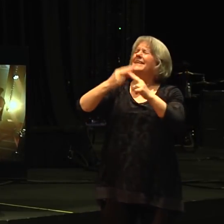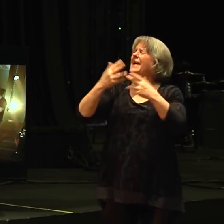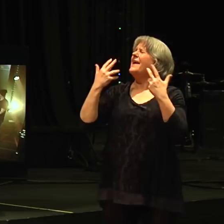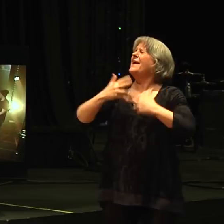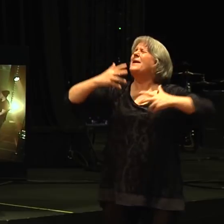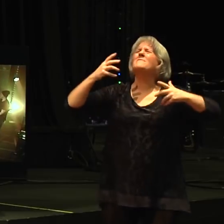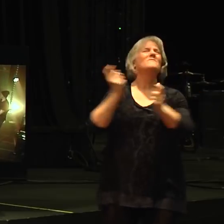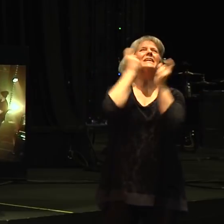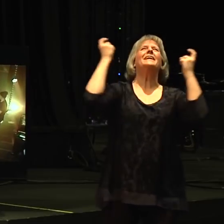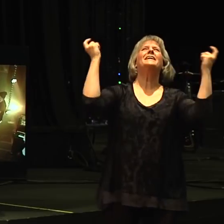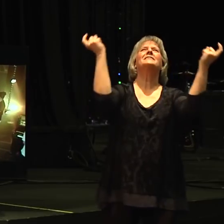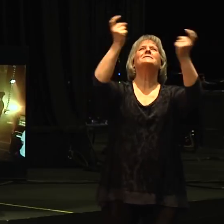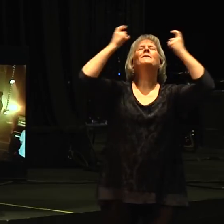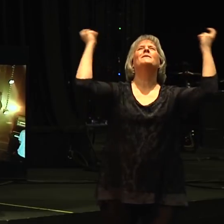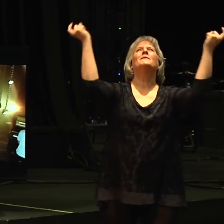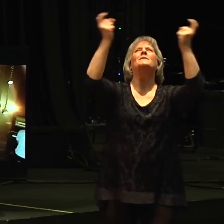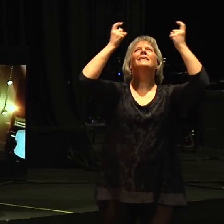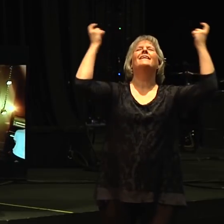name is